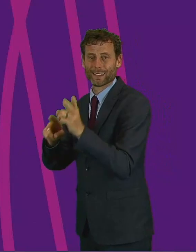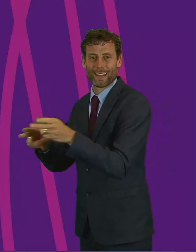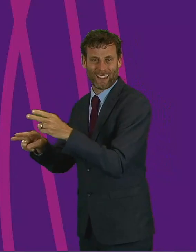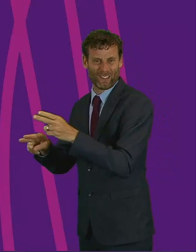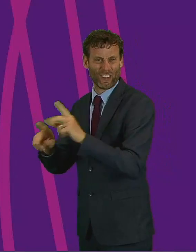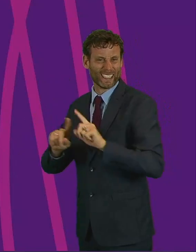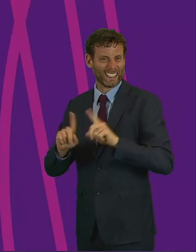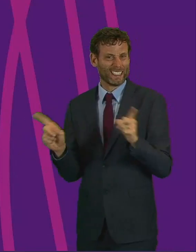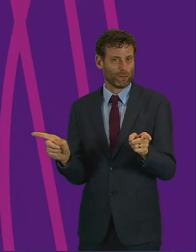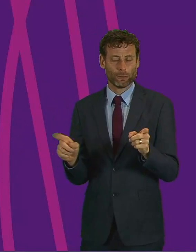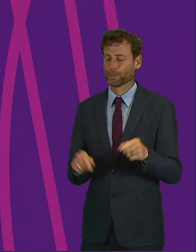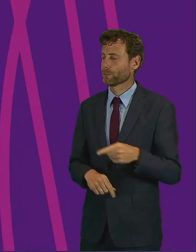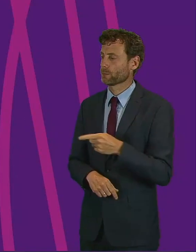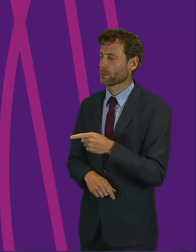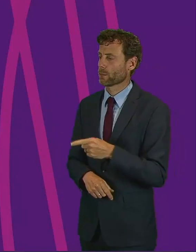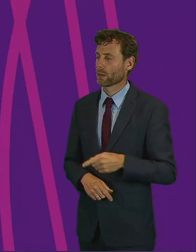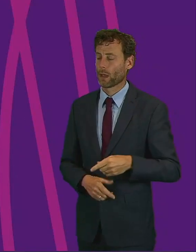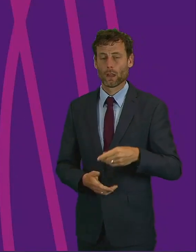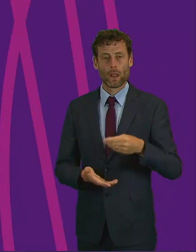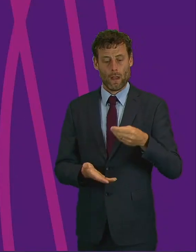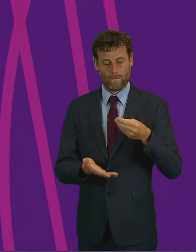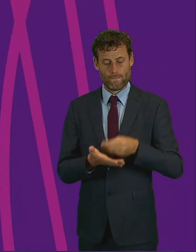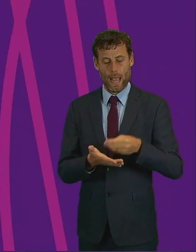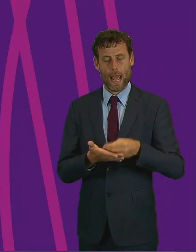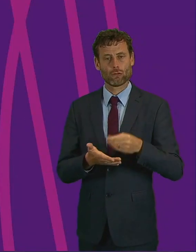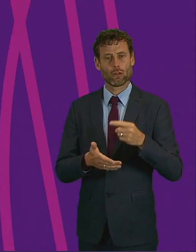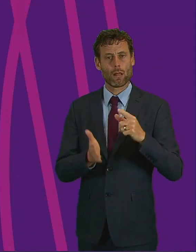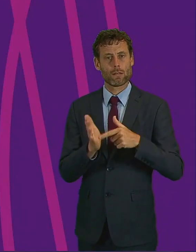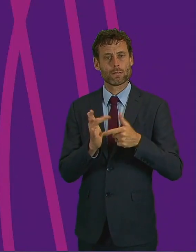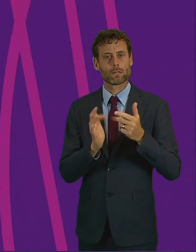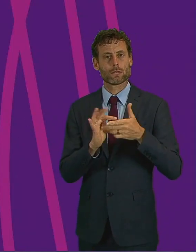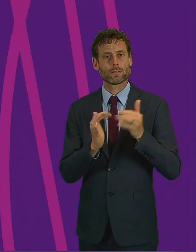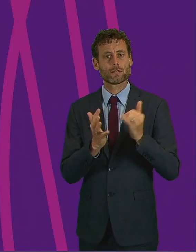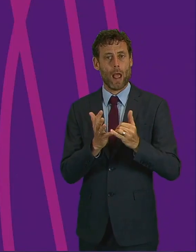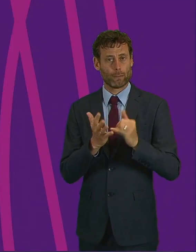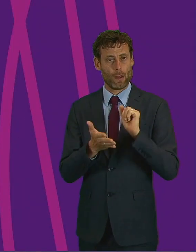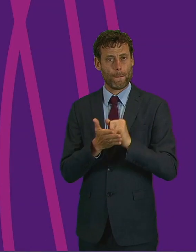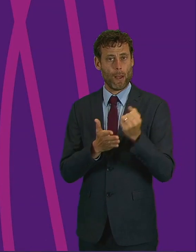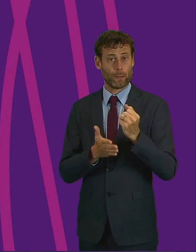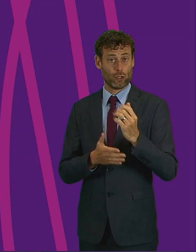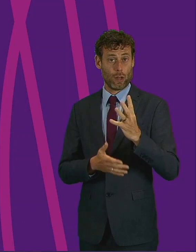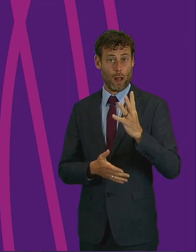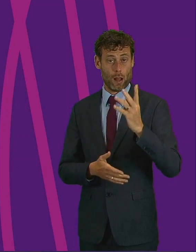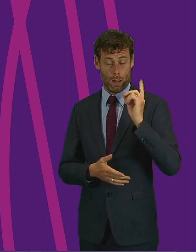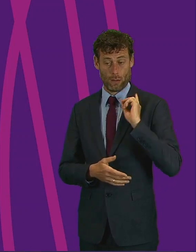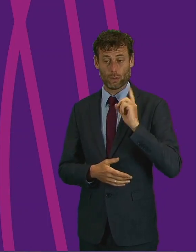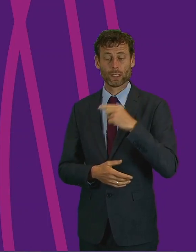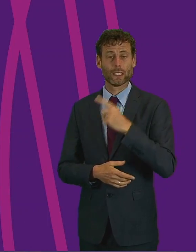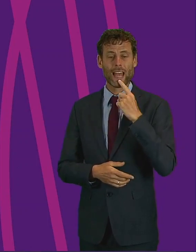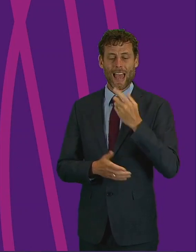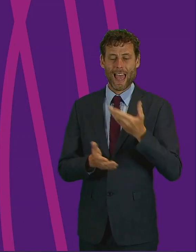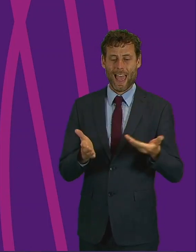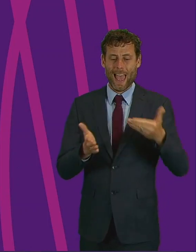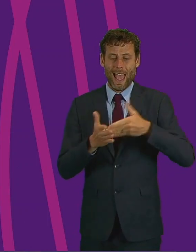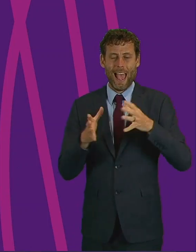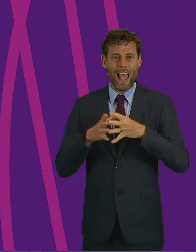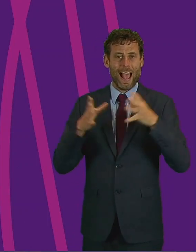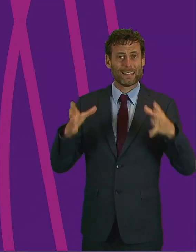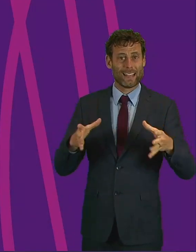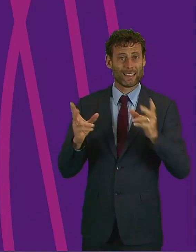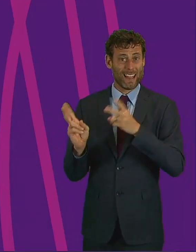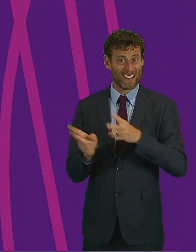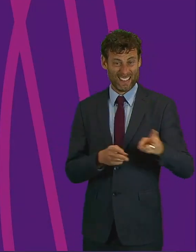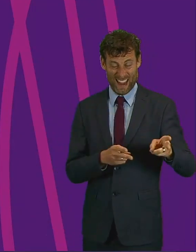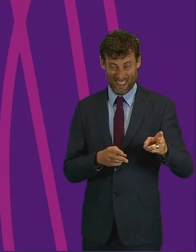from the Financial Times published at the end of last week revealed that with a total excess death rate of 191 per million, the UK